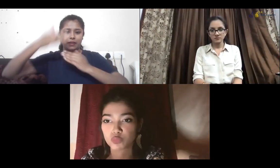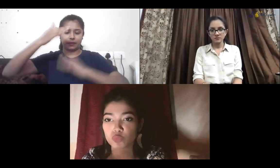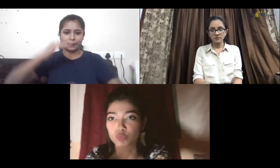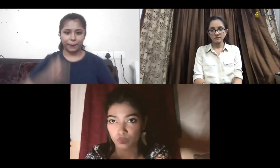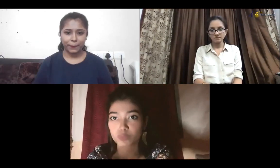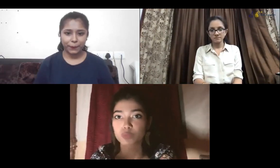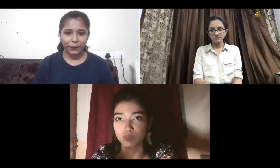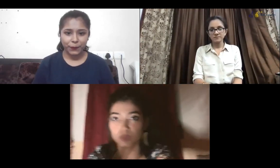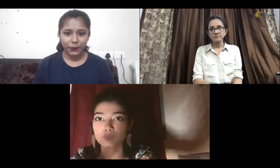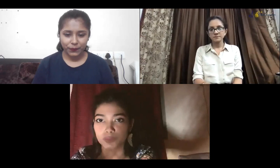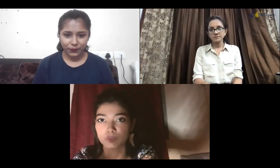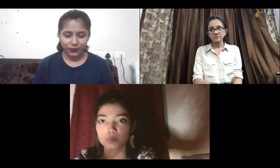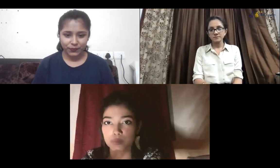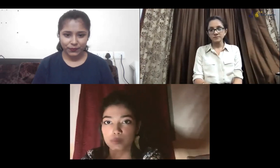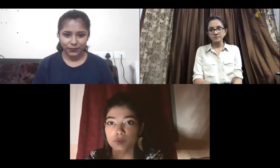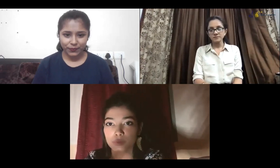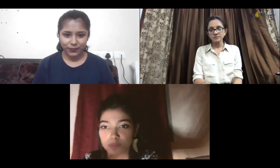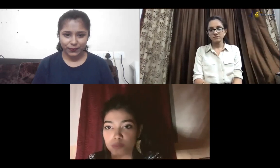you uh,